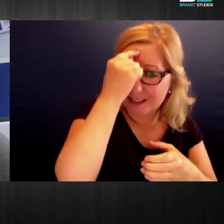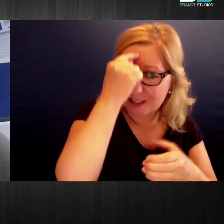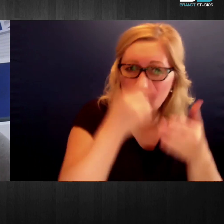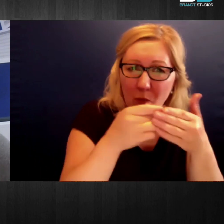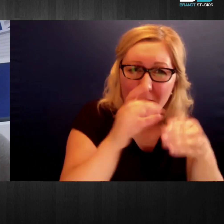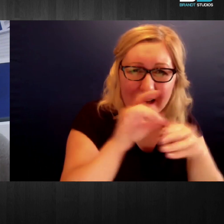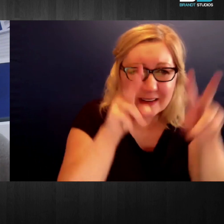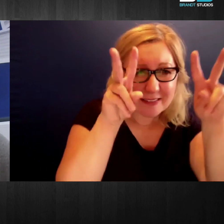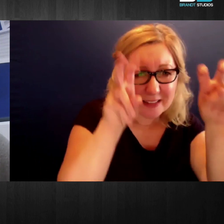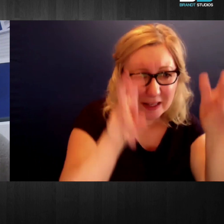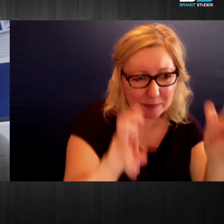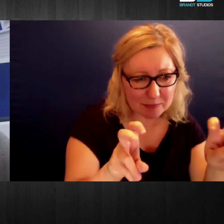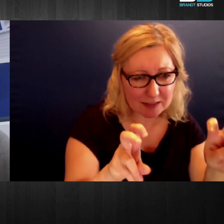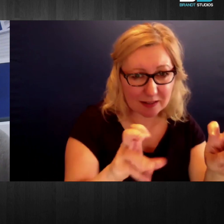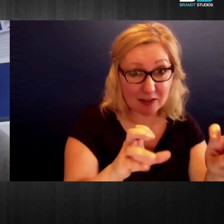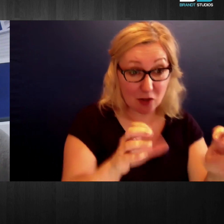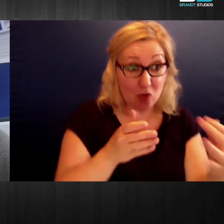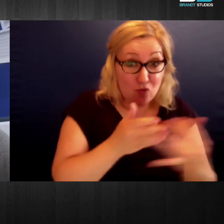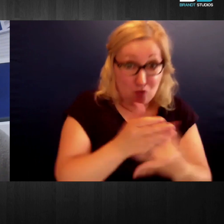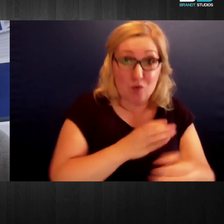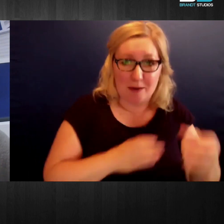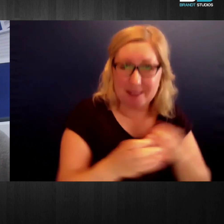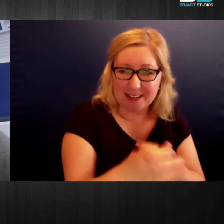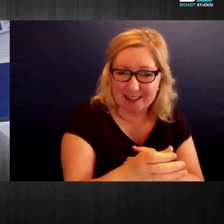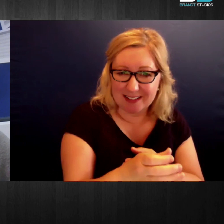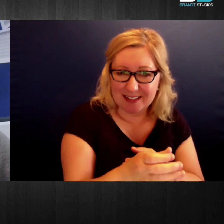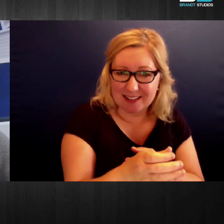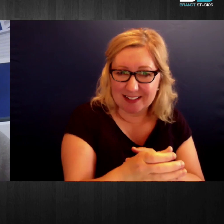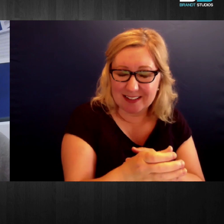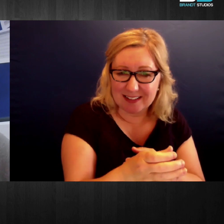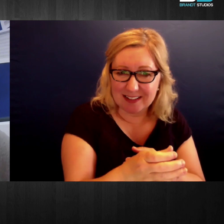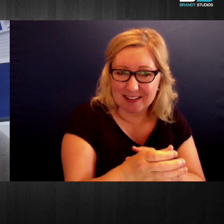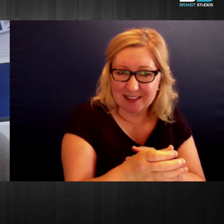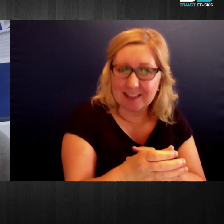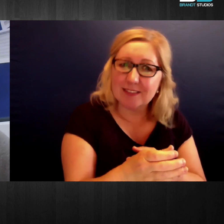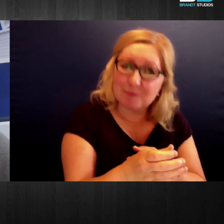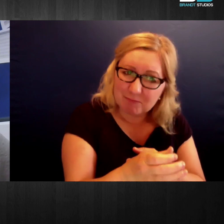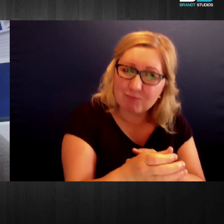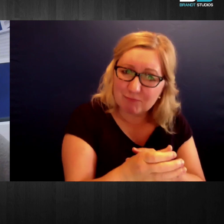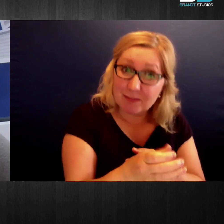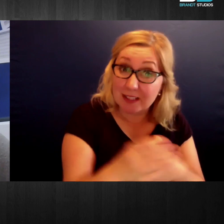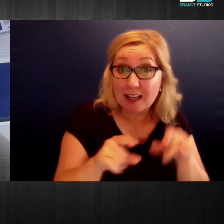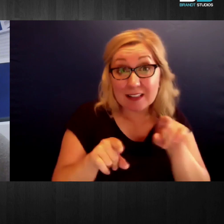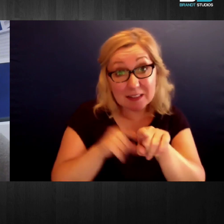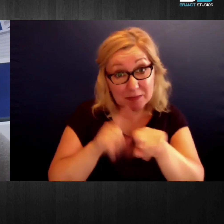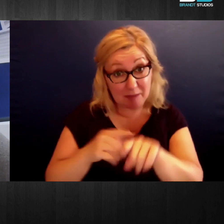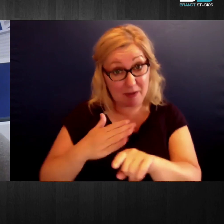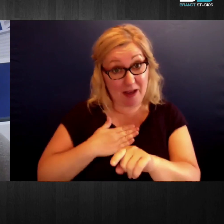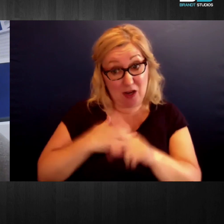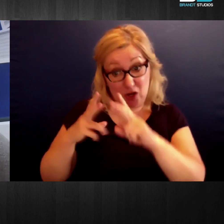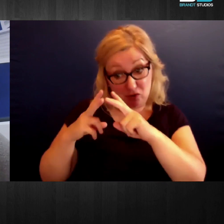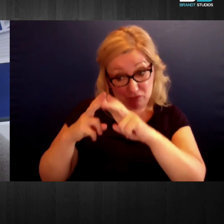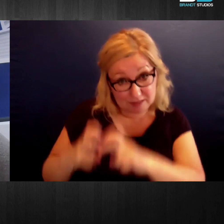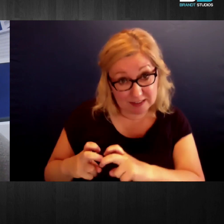And we're still in terms of the research and study, as